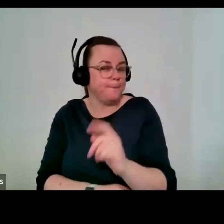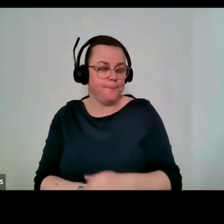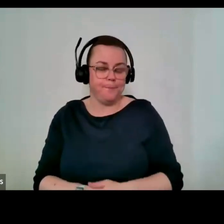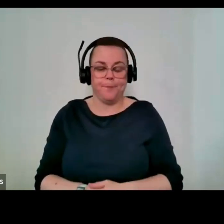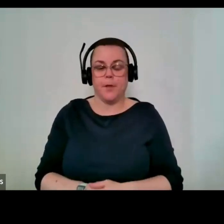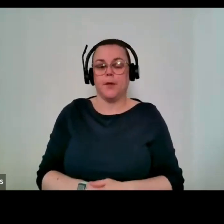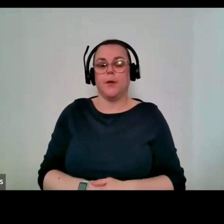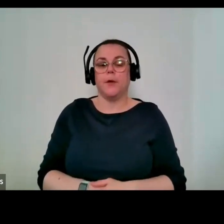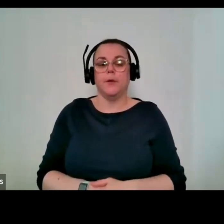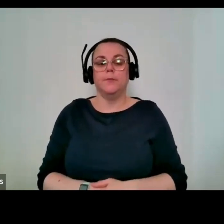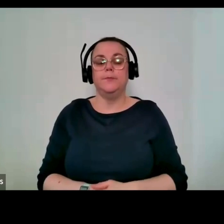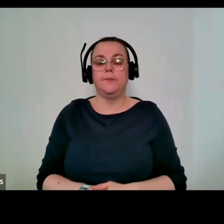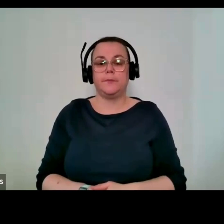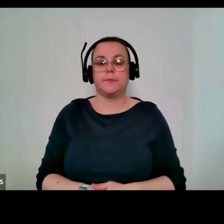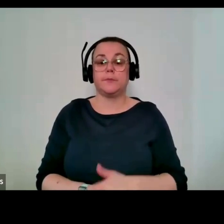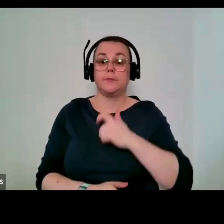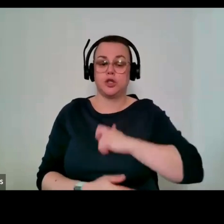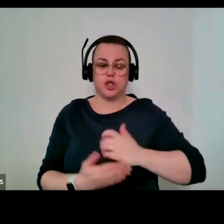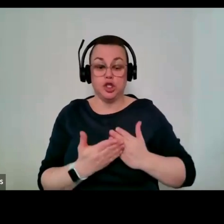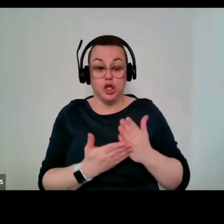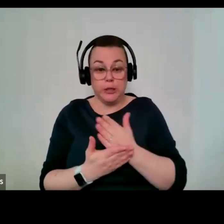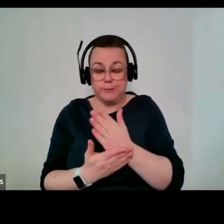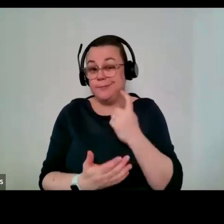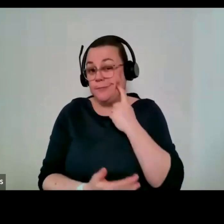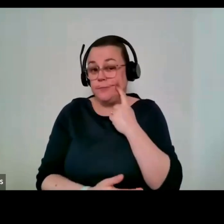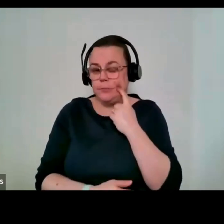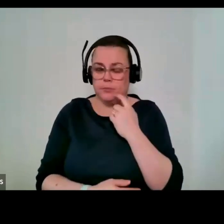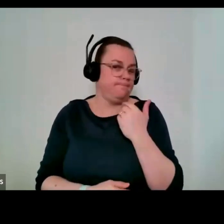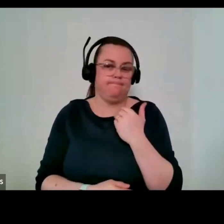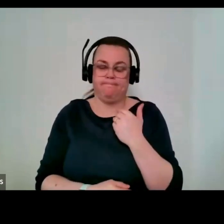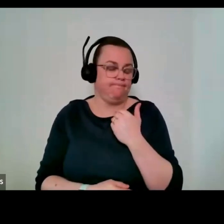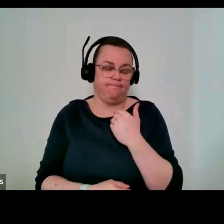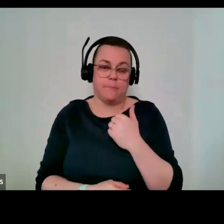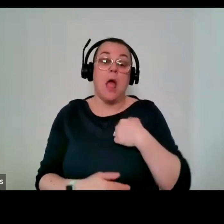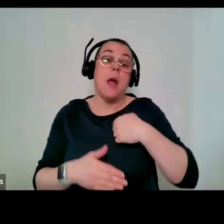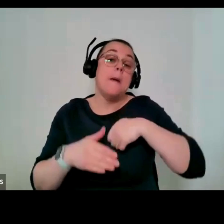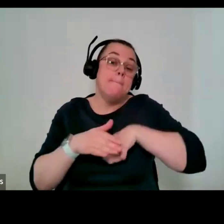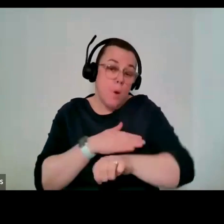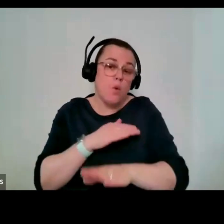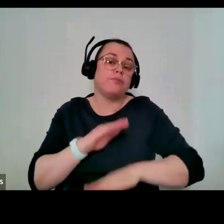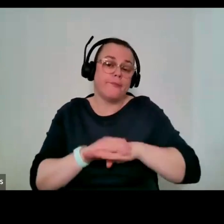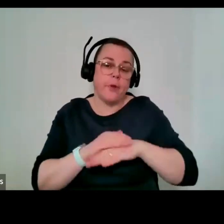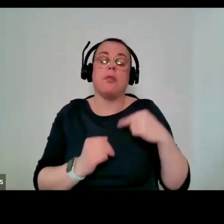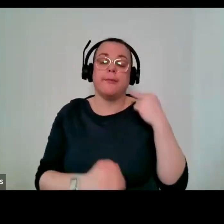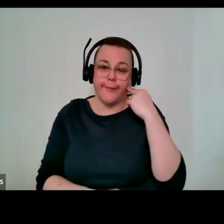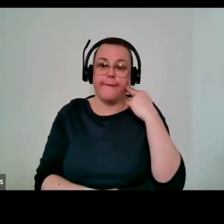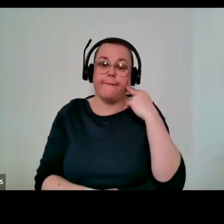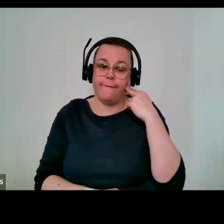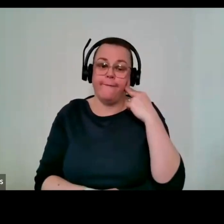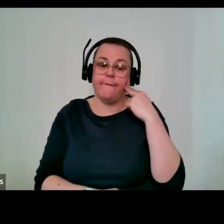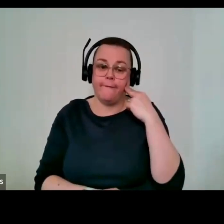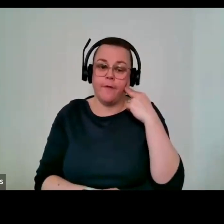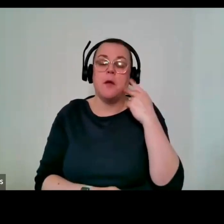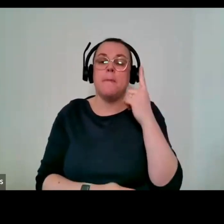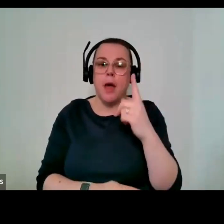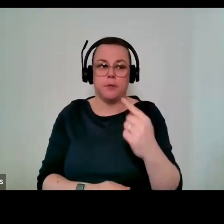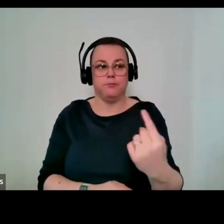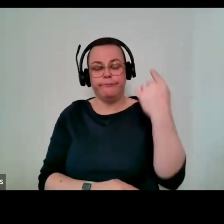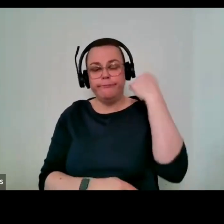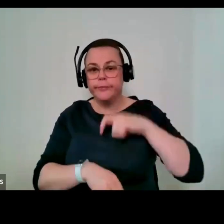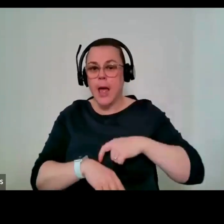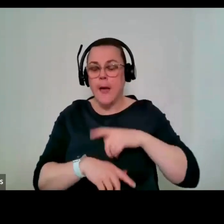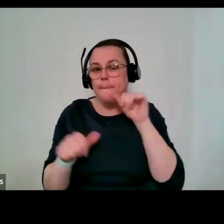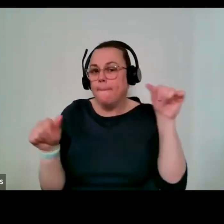personal journey wasn't always an easy one. I was born profoundly deaf at a time of very little deaf